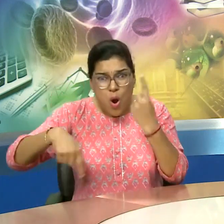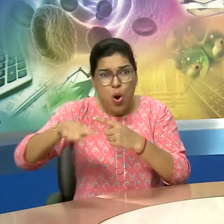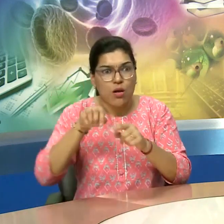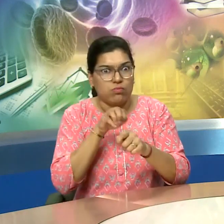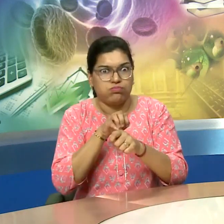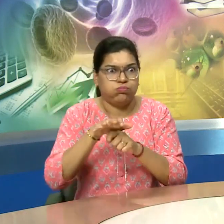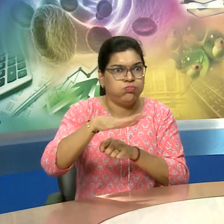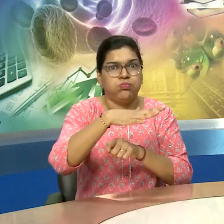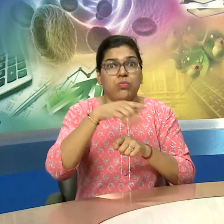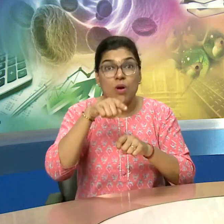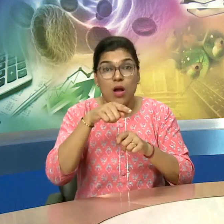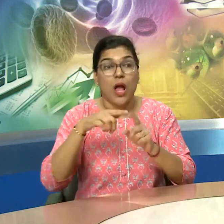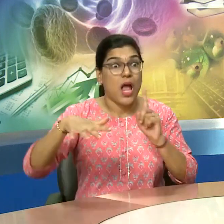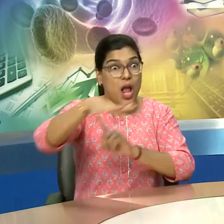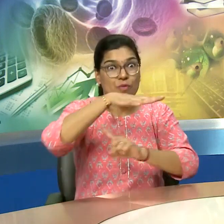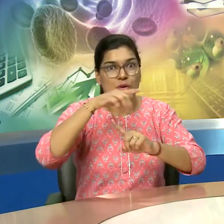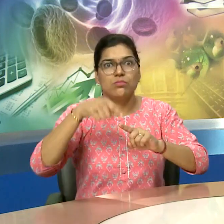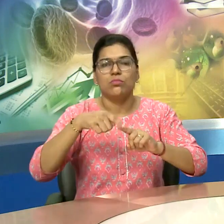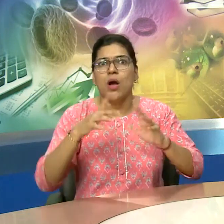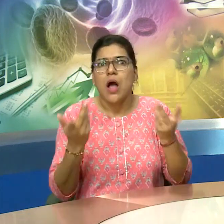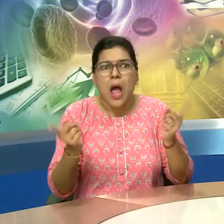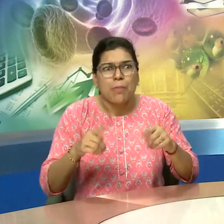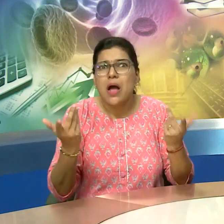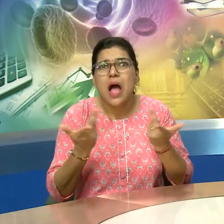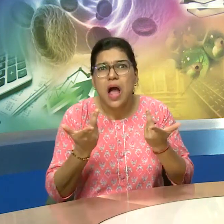urbanization has adversely affected the environment.